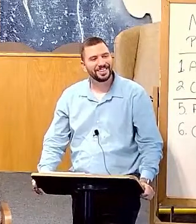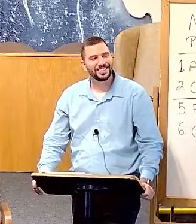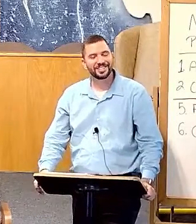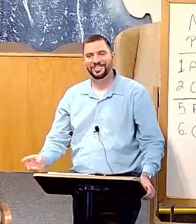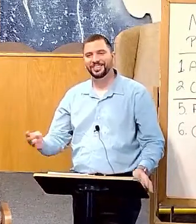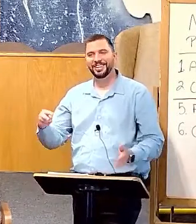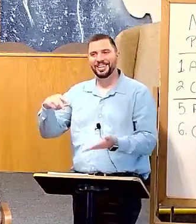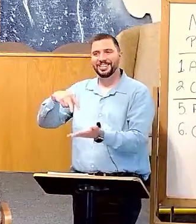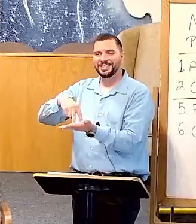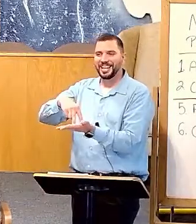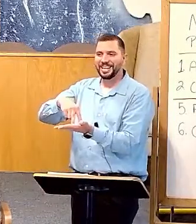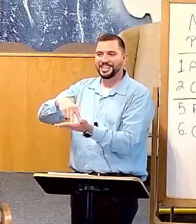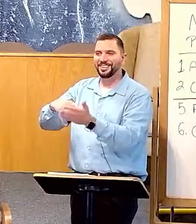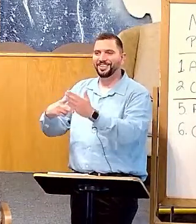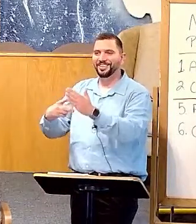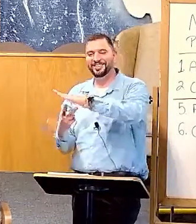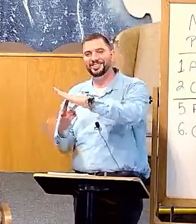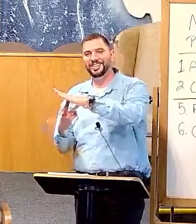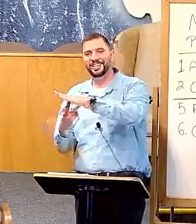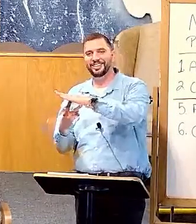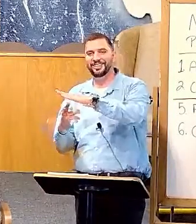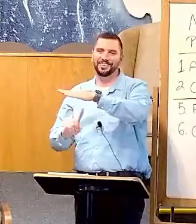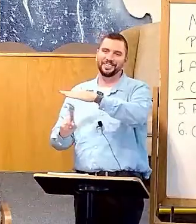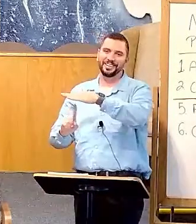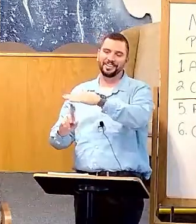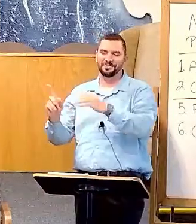So stand, understand, underwear, wear,